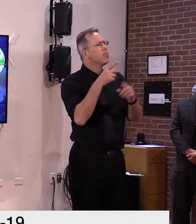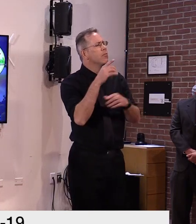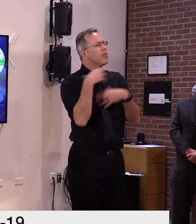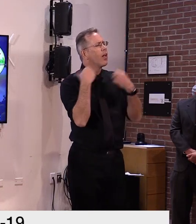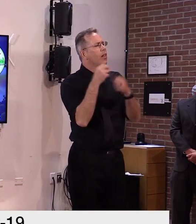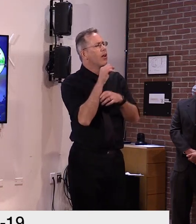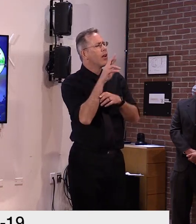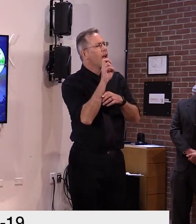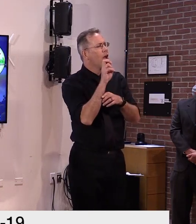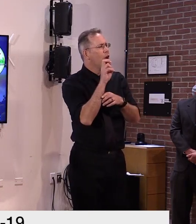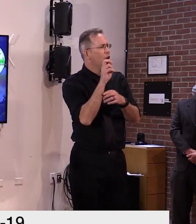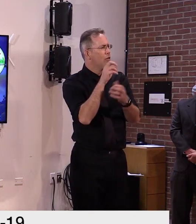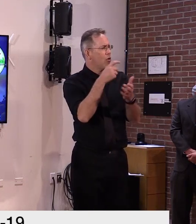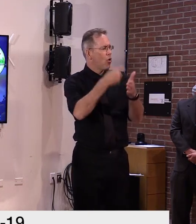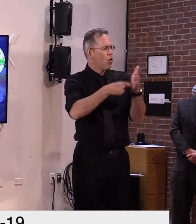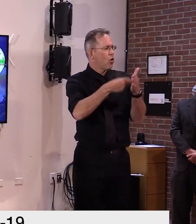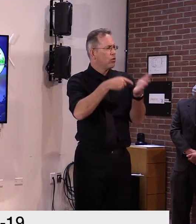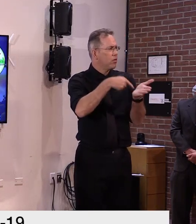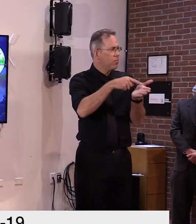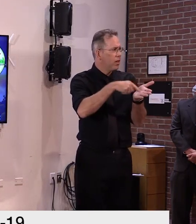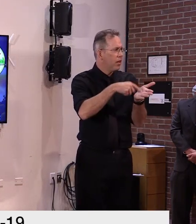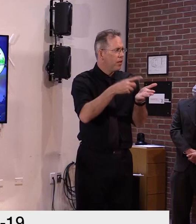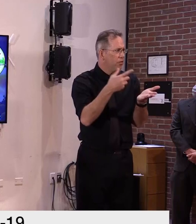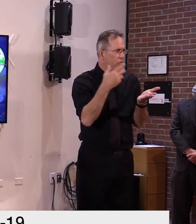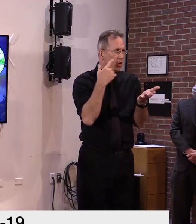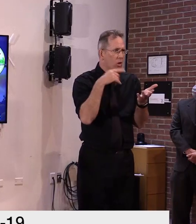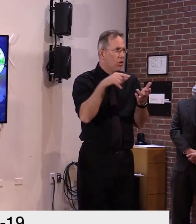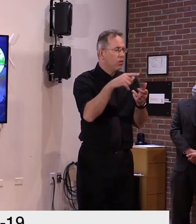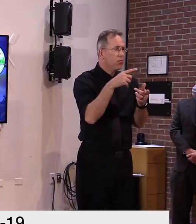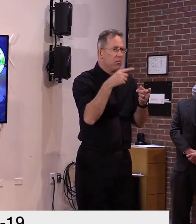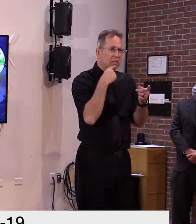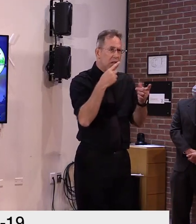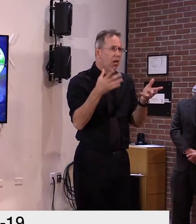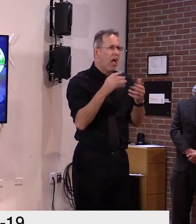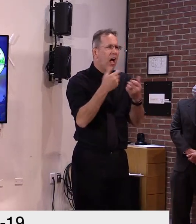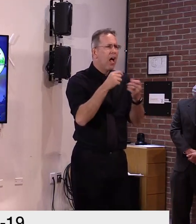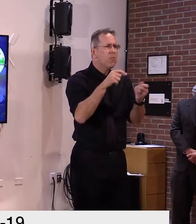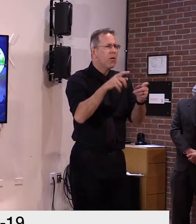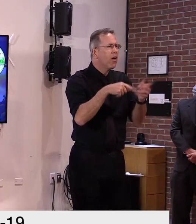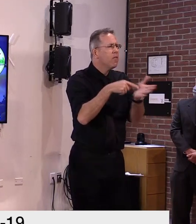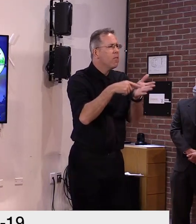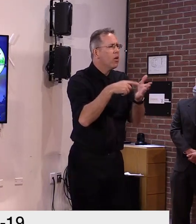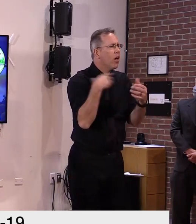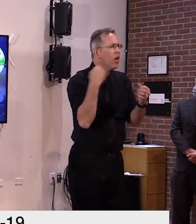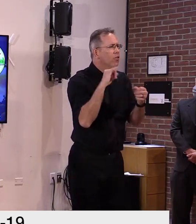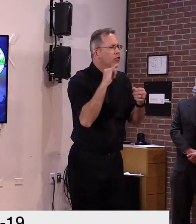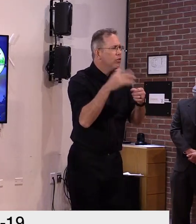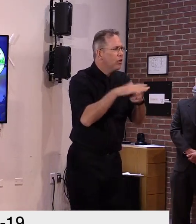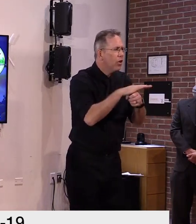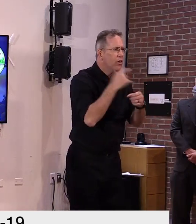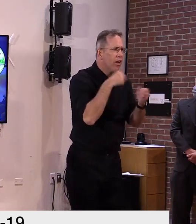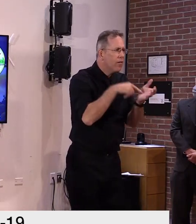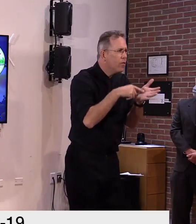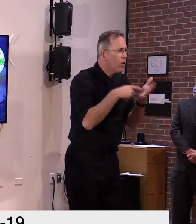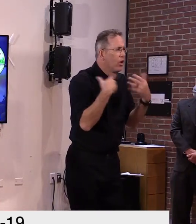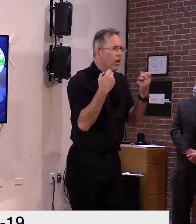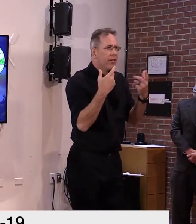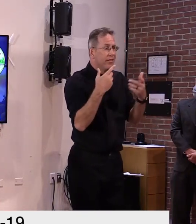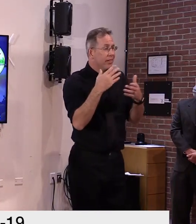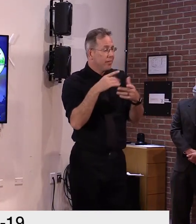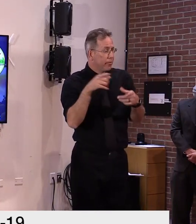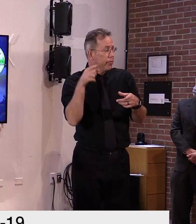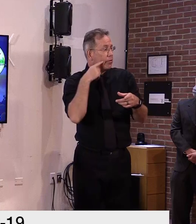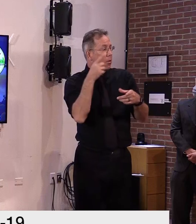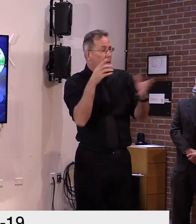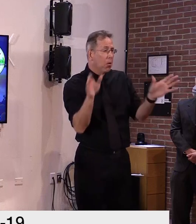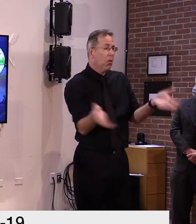family members, and they have to make a decision about buying food, paying rent, heating bills. So what can you